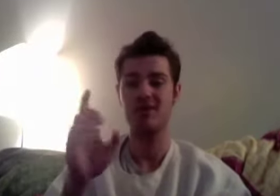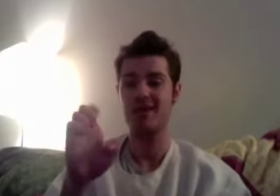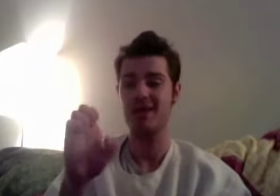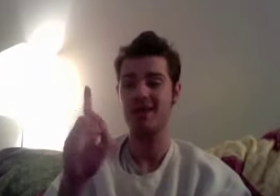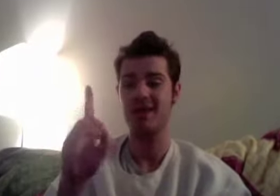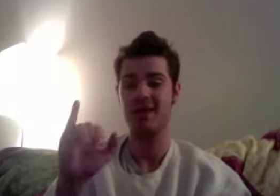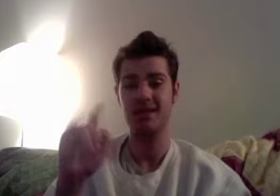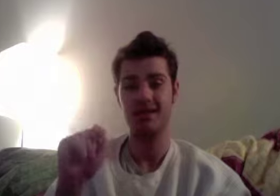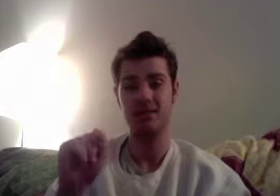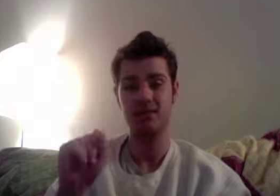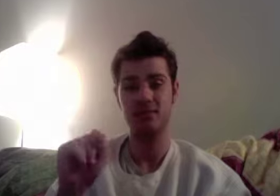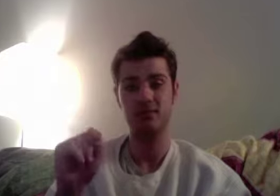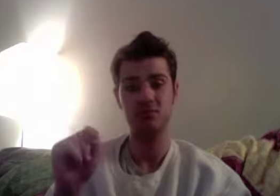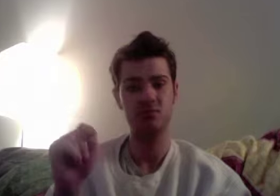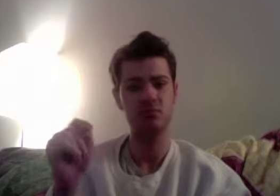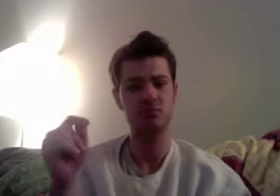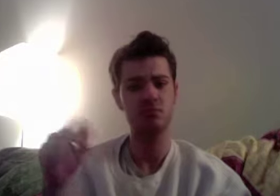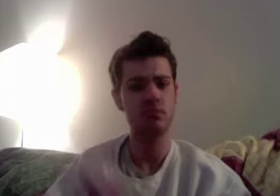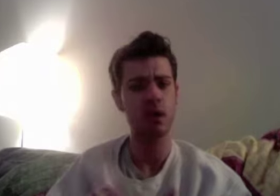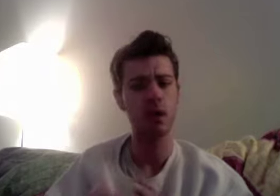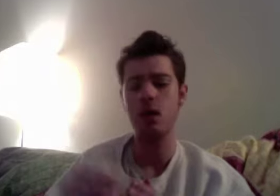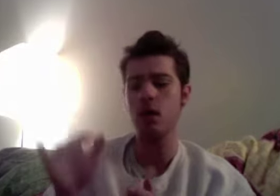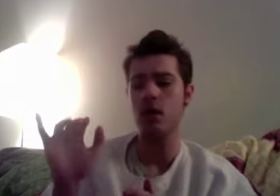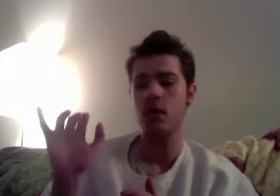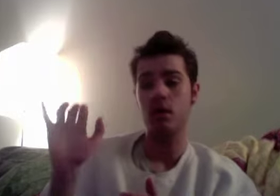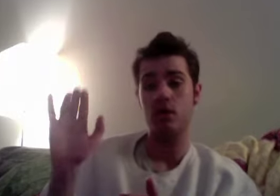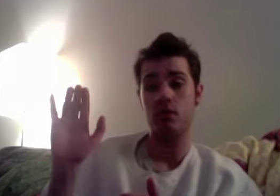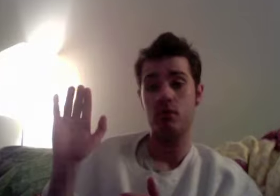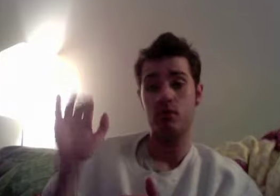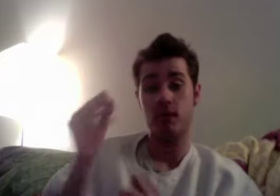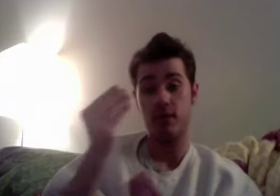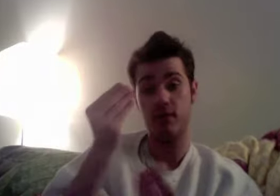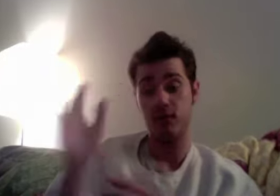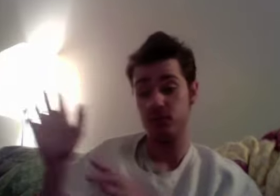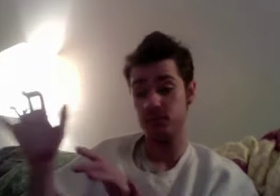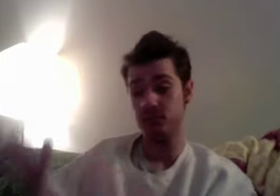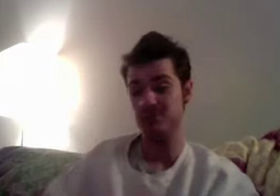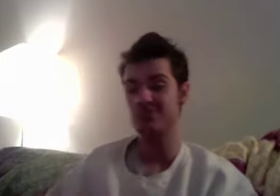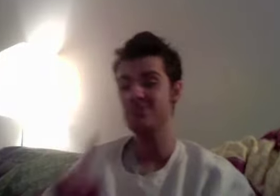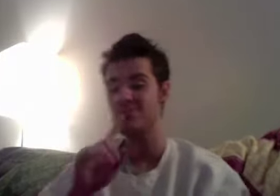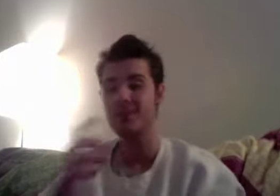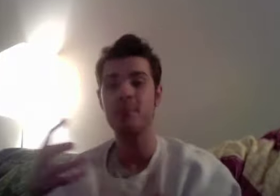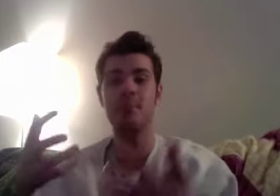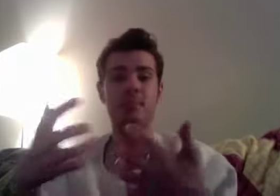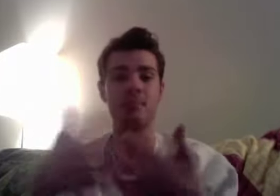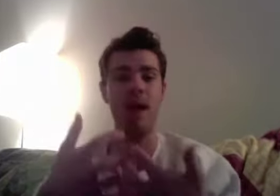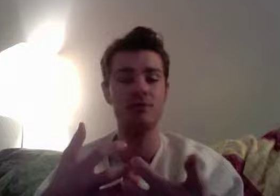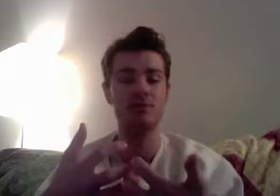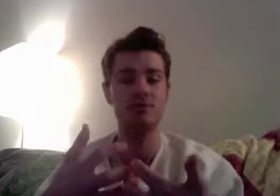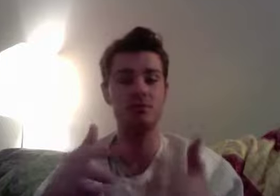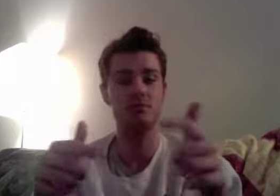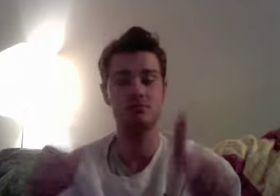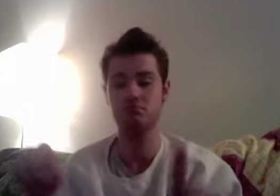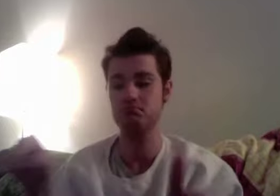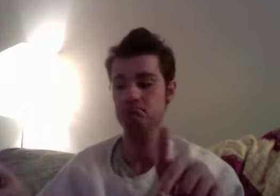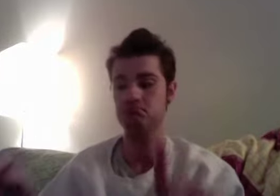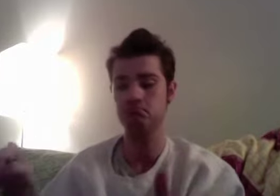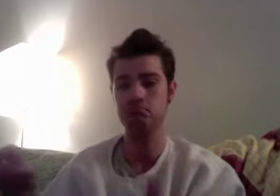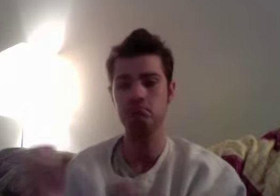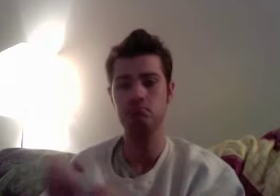to ensure that the information you've inputted actually matches what is supposed to be there so that you haven't done something in